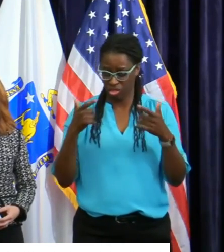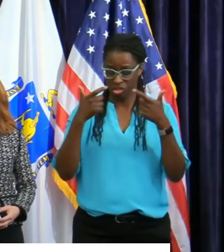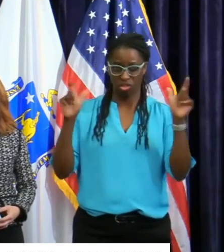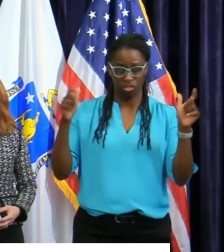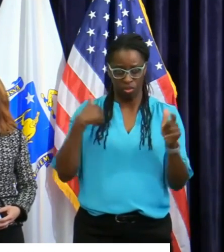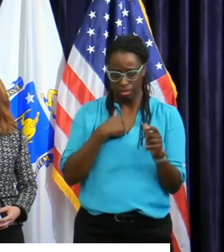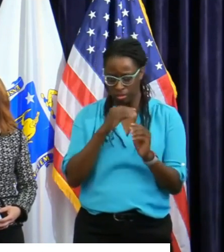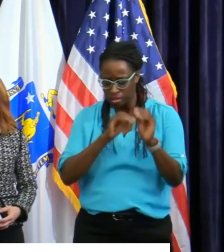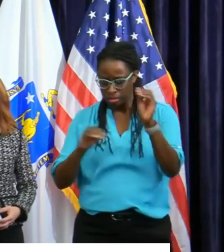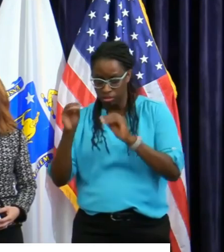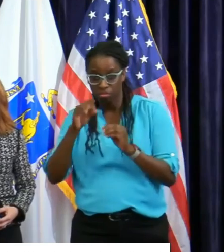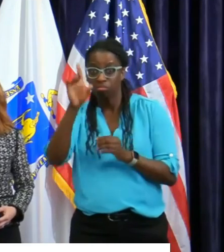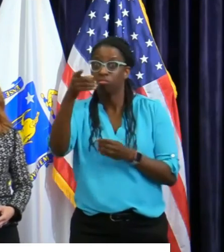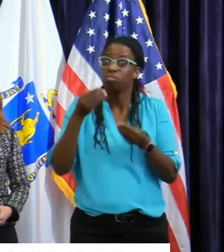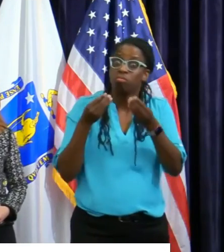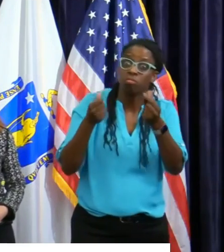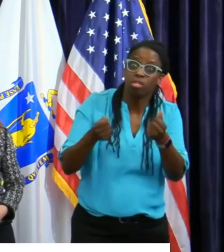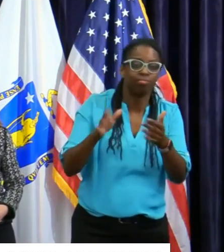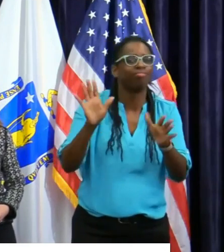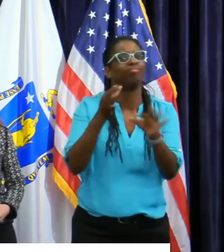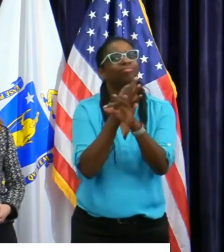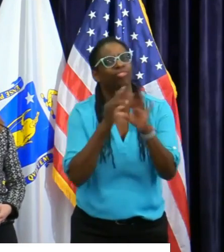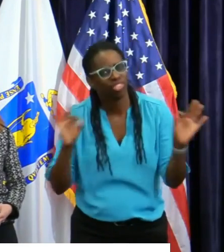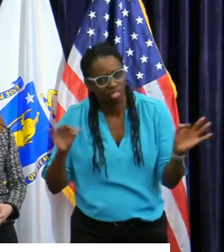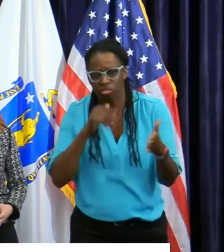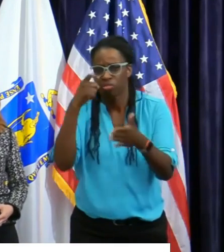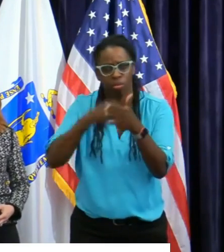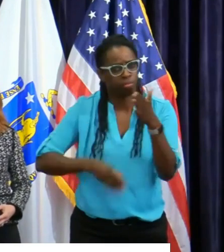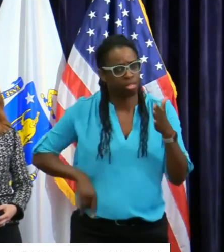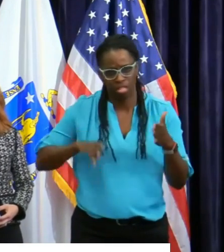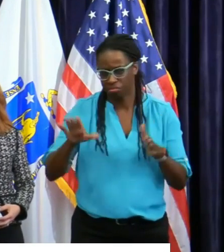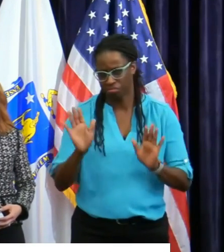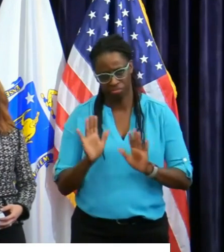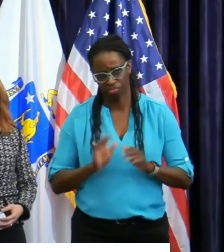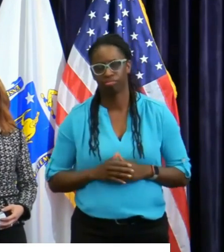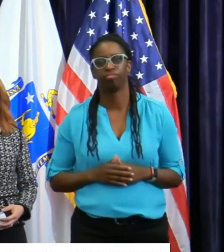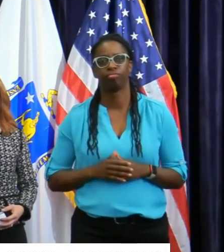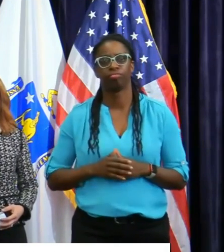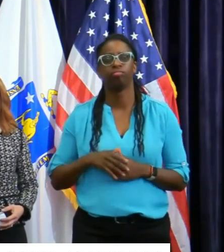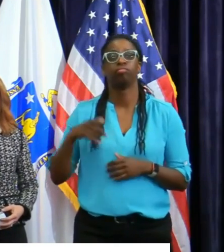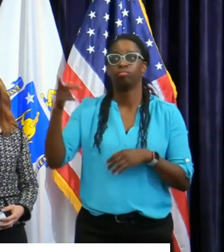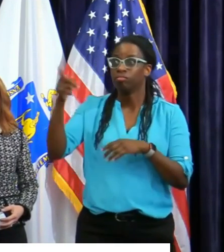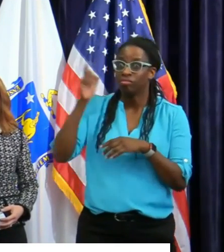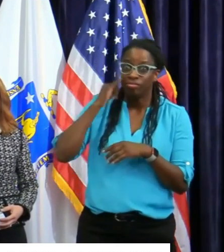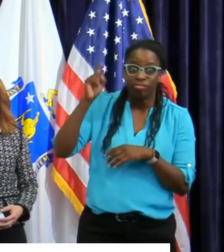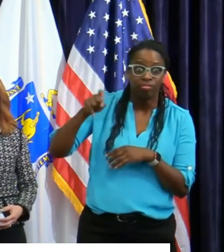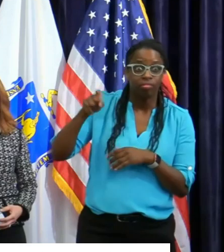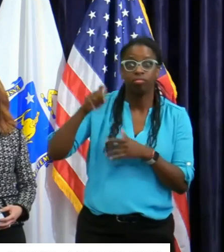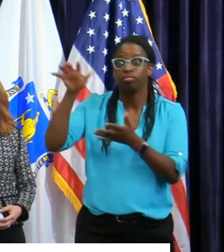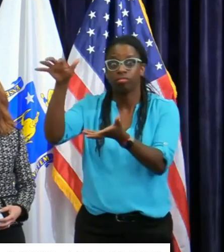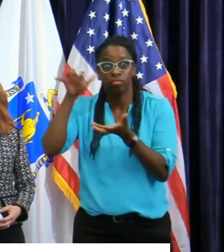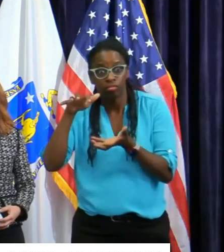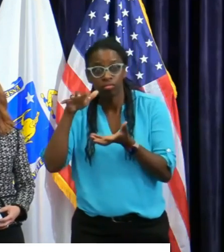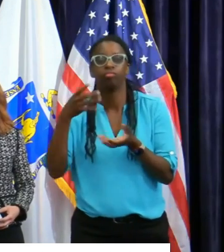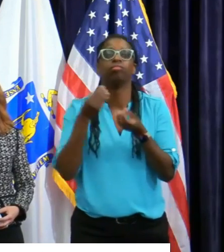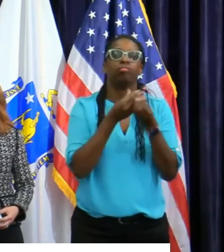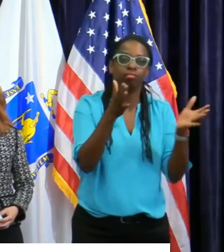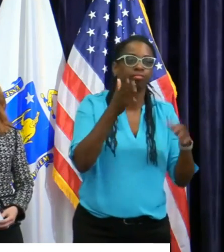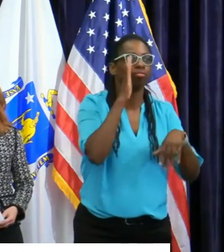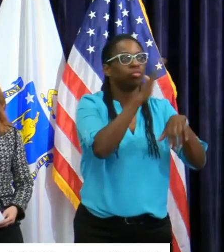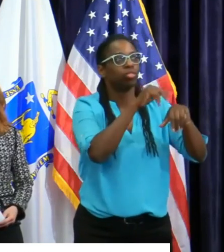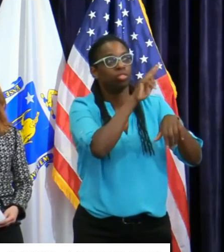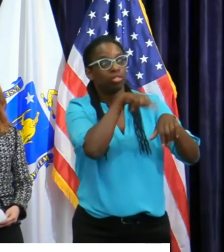their residents. They'll be delivered by teams from the Mass Emergency Management Agency and the National Guard.